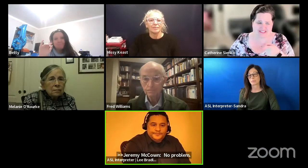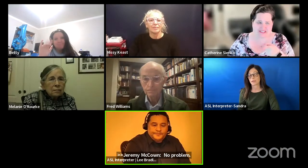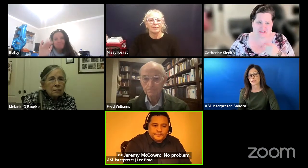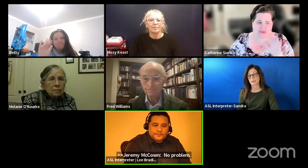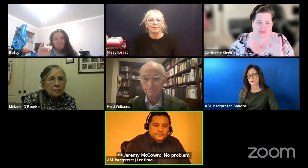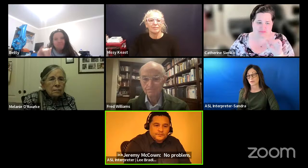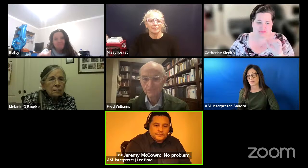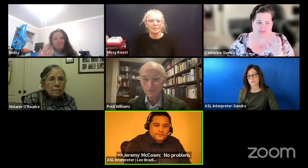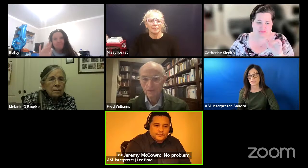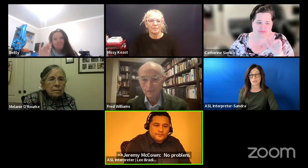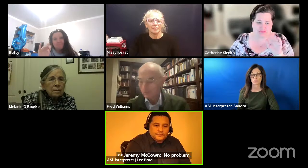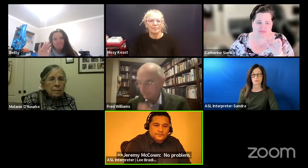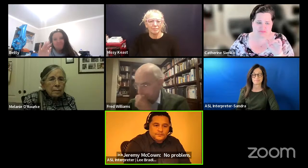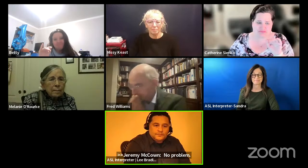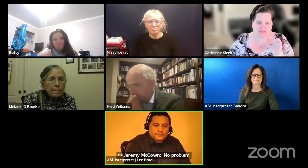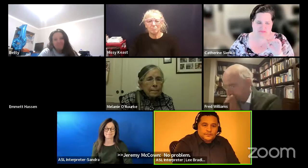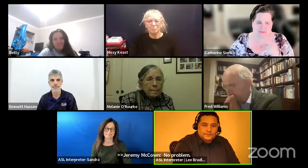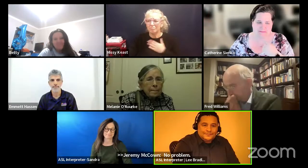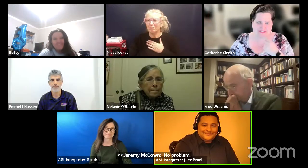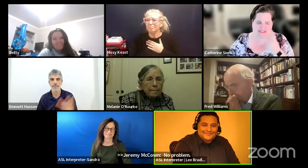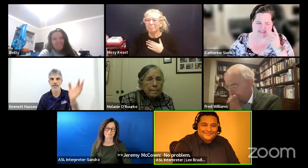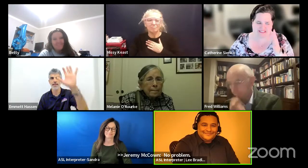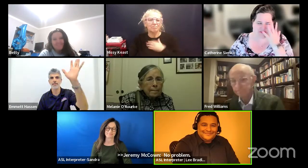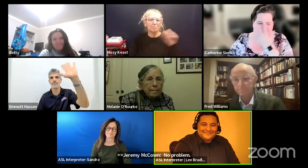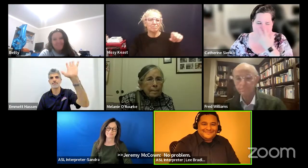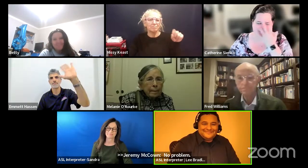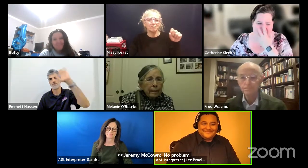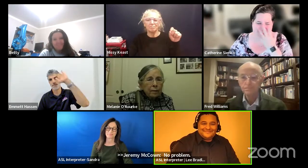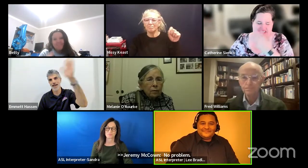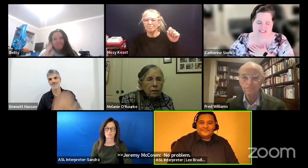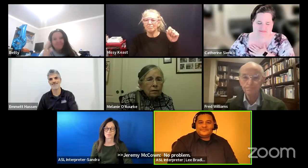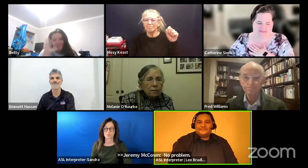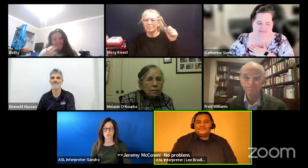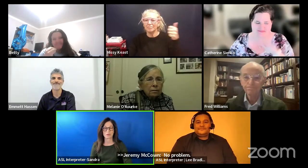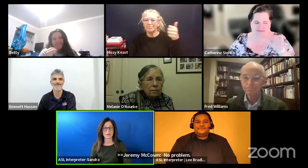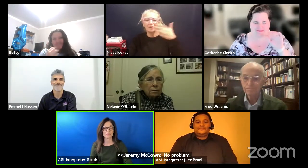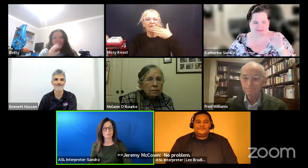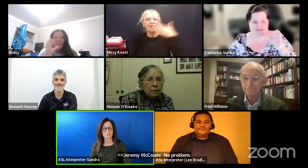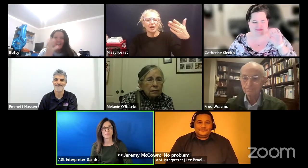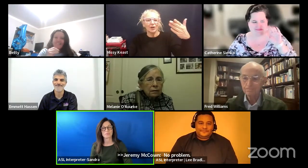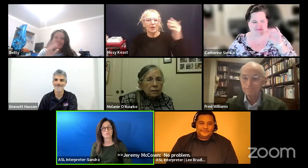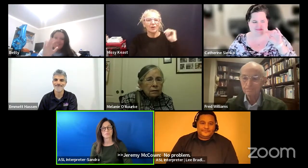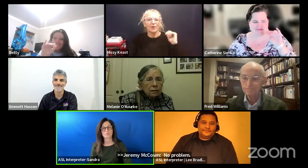Bye, Betty. Good to see you. Goodbye.